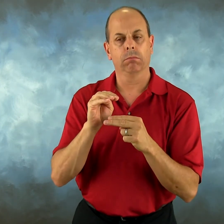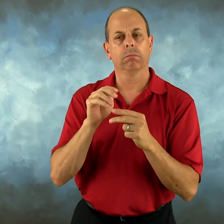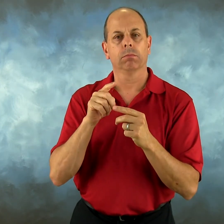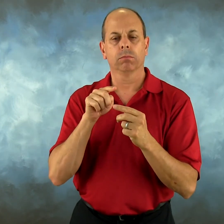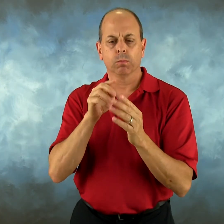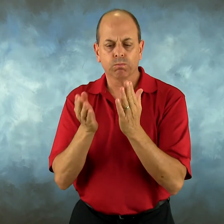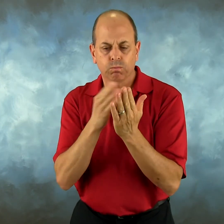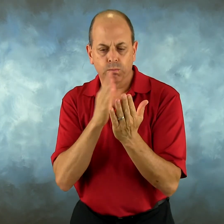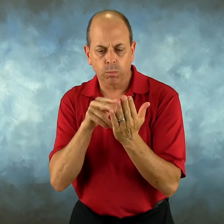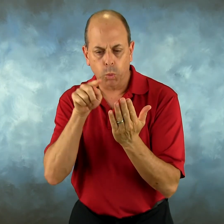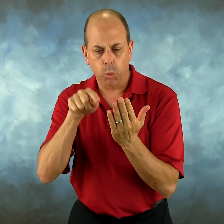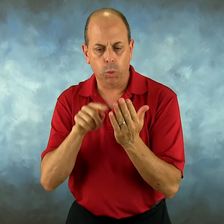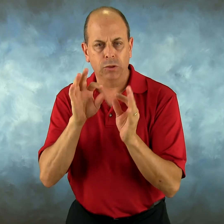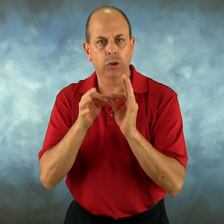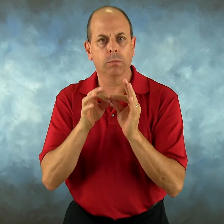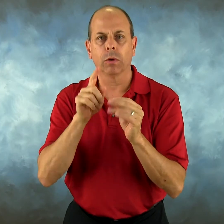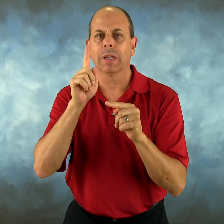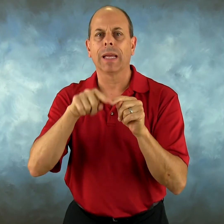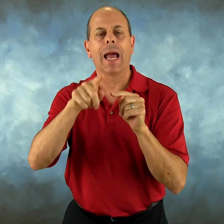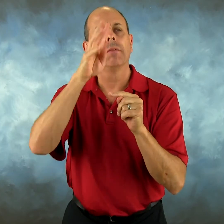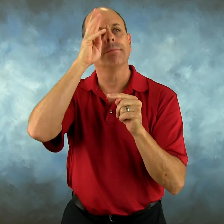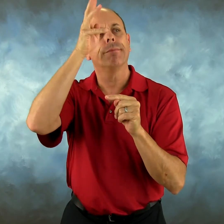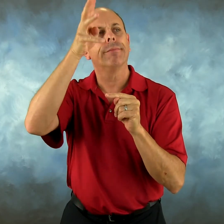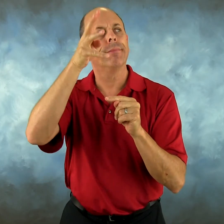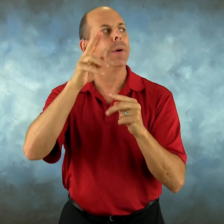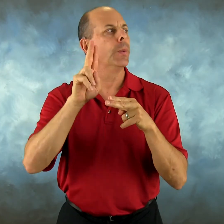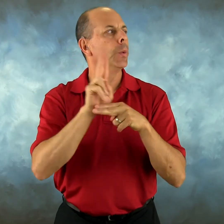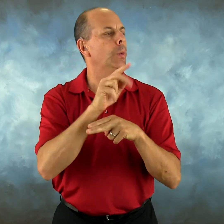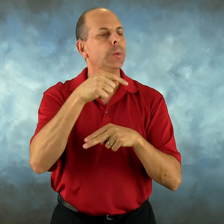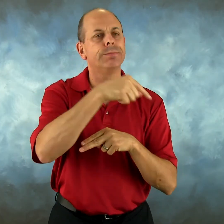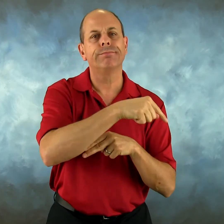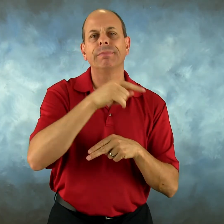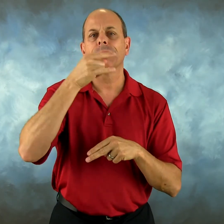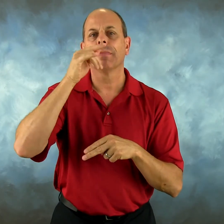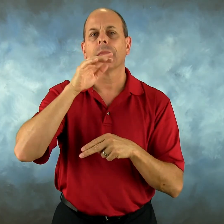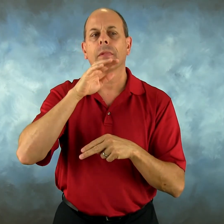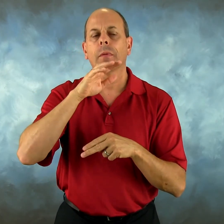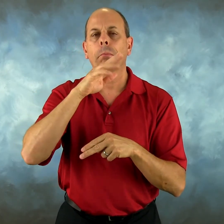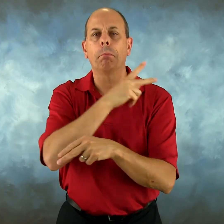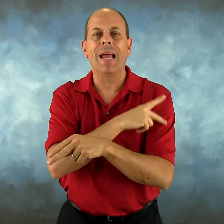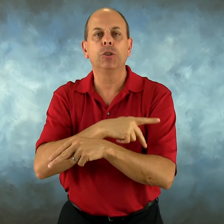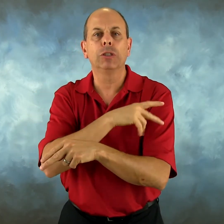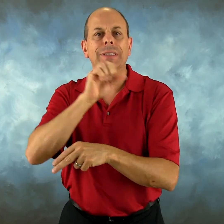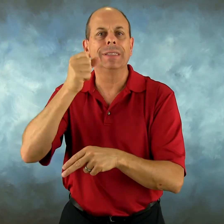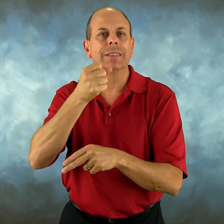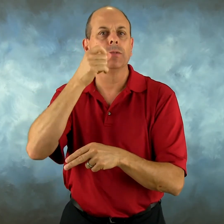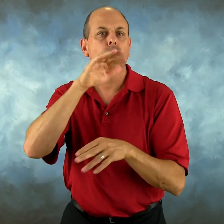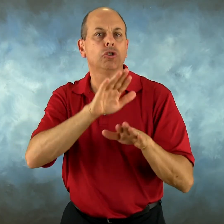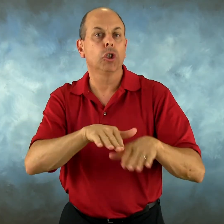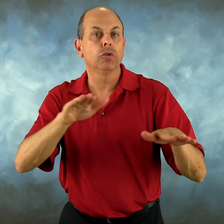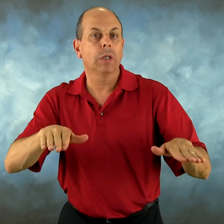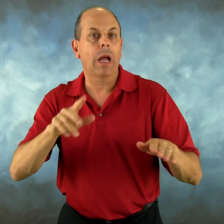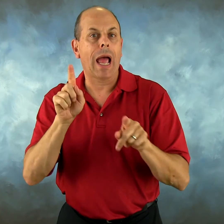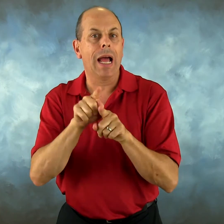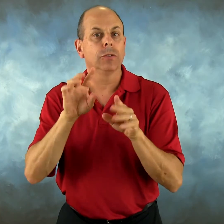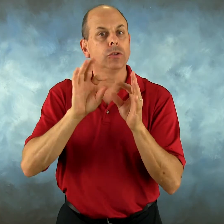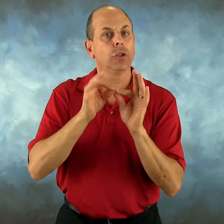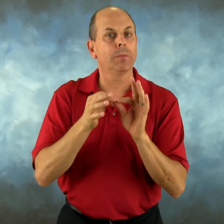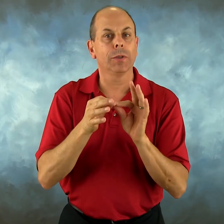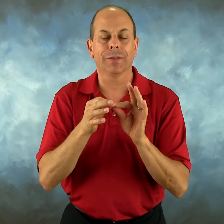screening. Caregivers are not to use interpreters who are not on this list, nor are they to ask